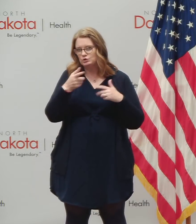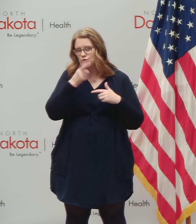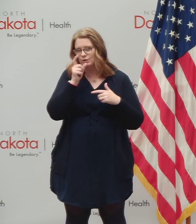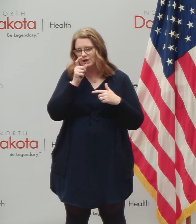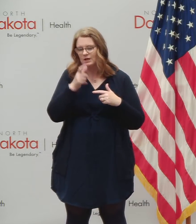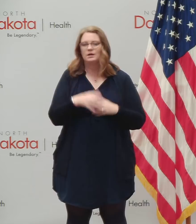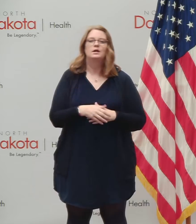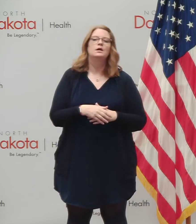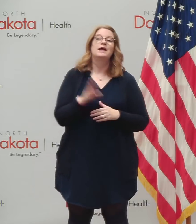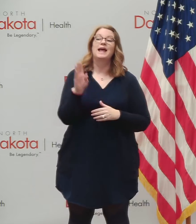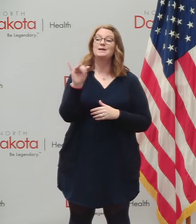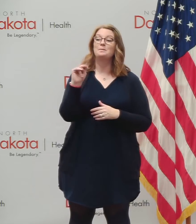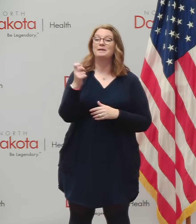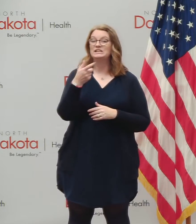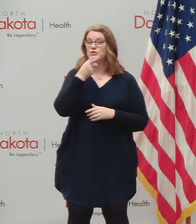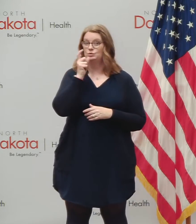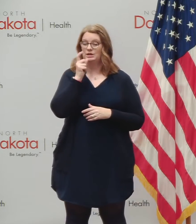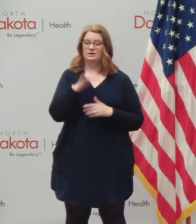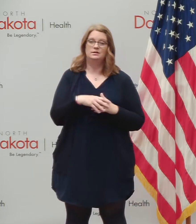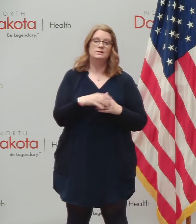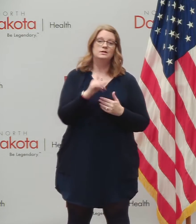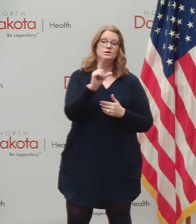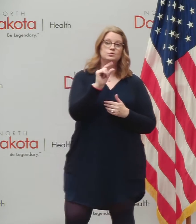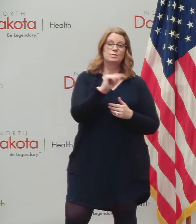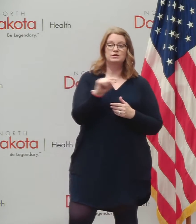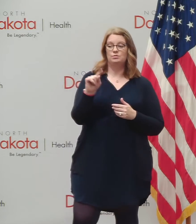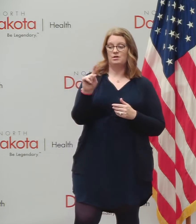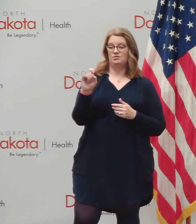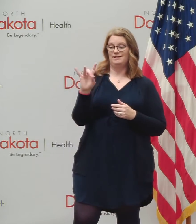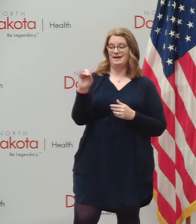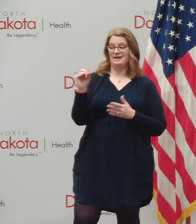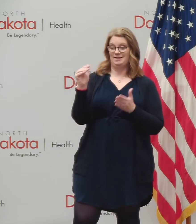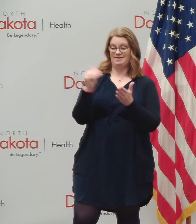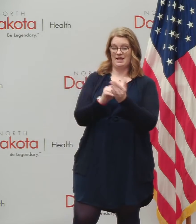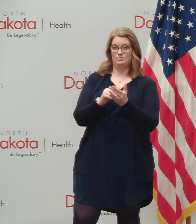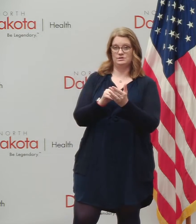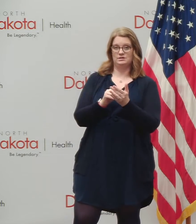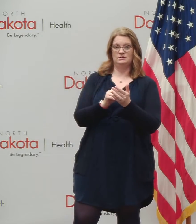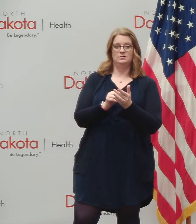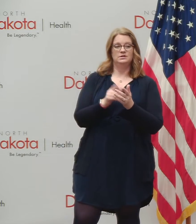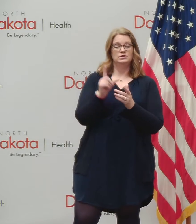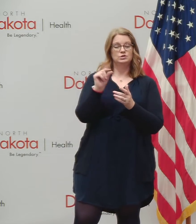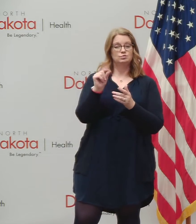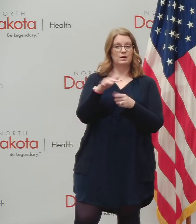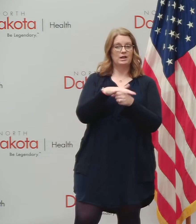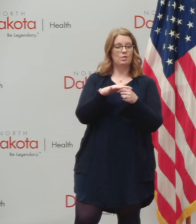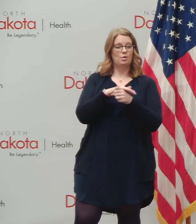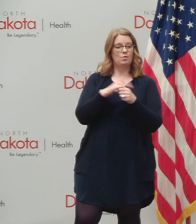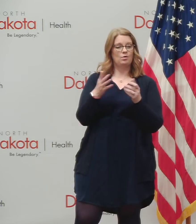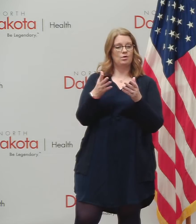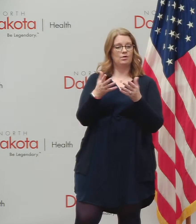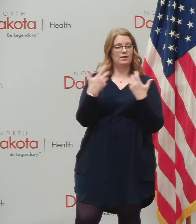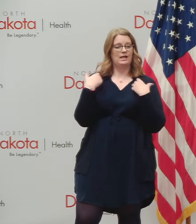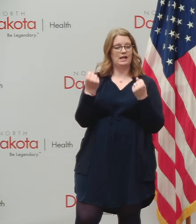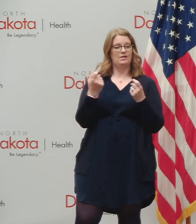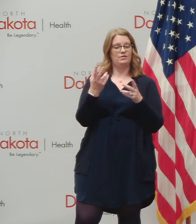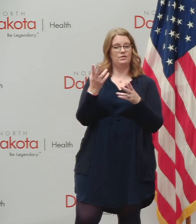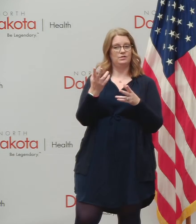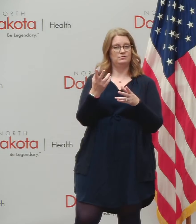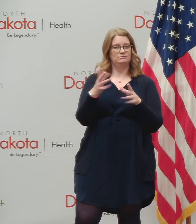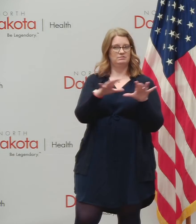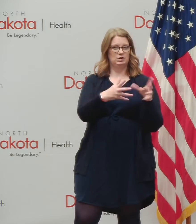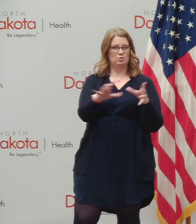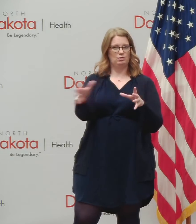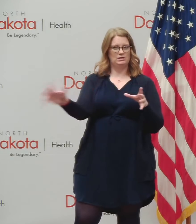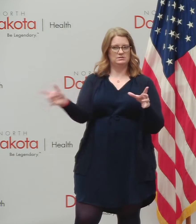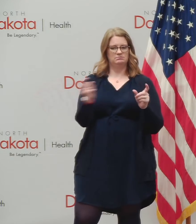Health Division is providing funds ranging from $20,000 to $180,000 to 20 local public health units to address local needs and